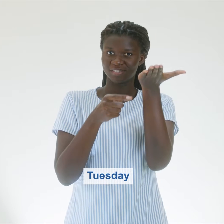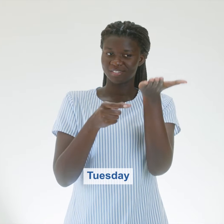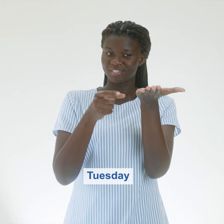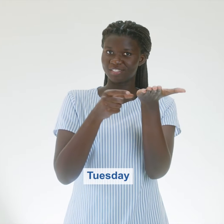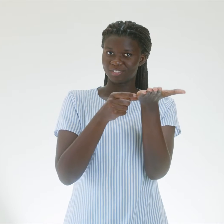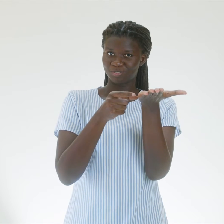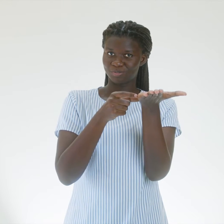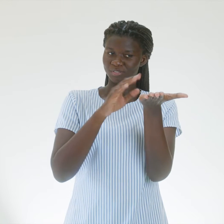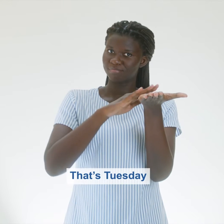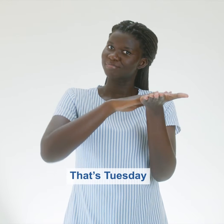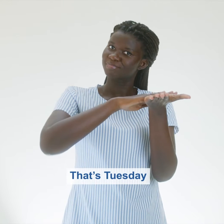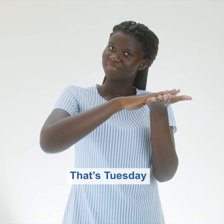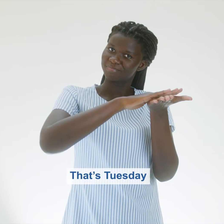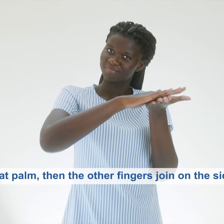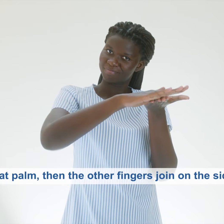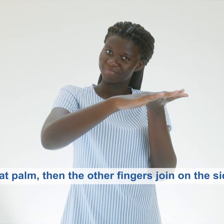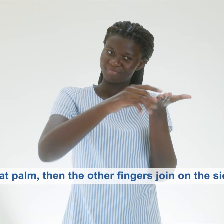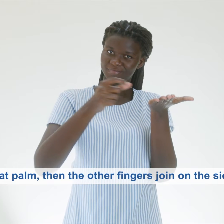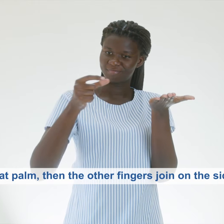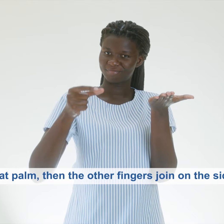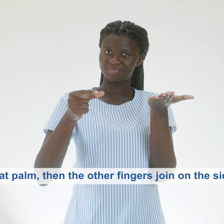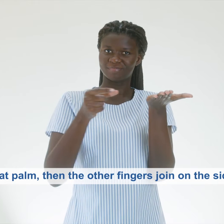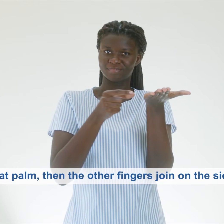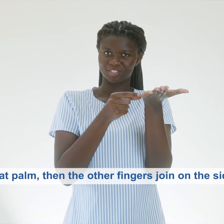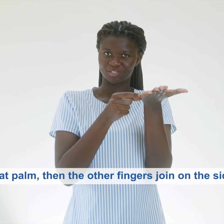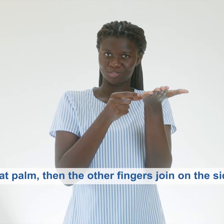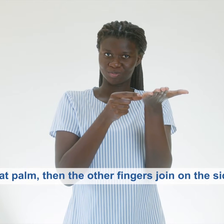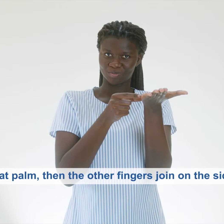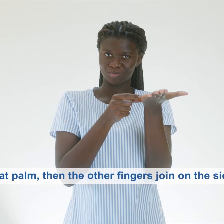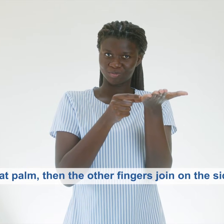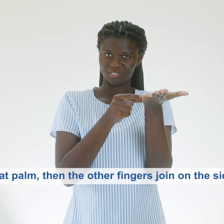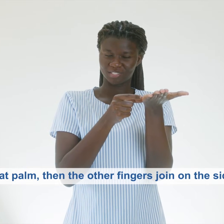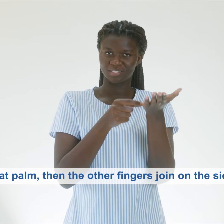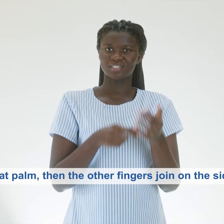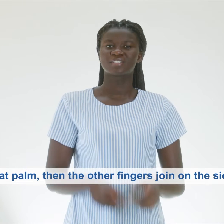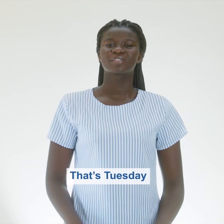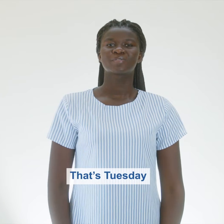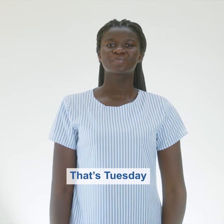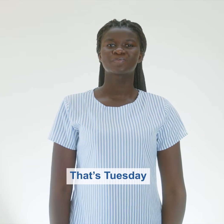Tuesday. That's Tuesday. A flat palm and then the other fingers join on the side. That's